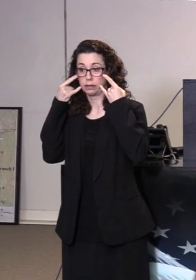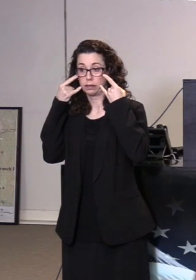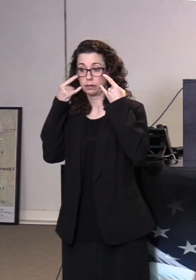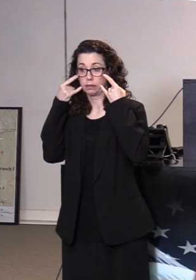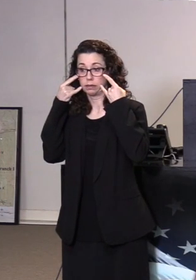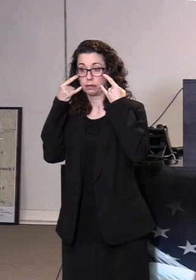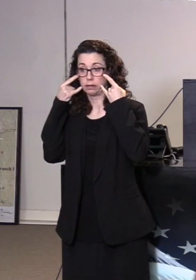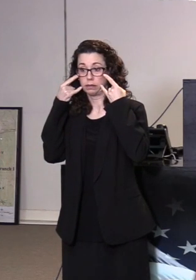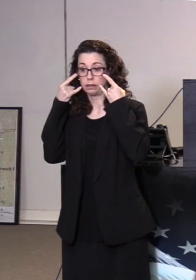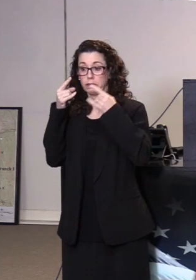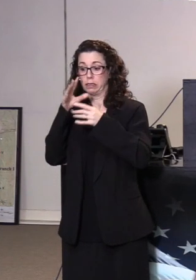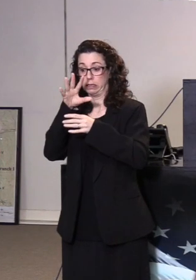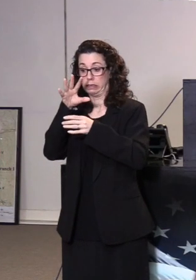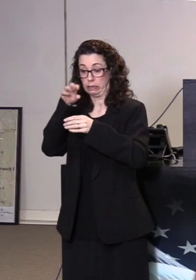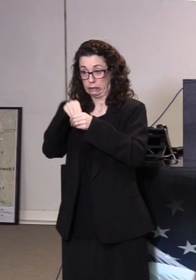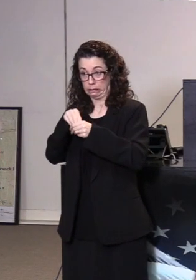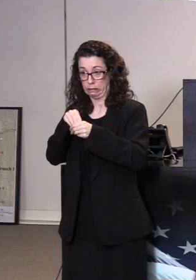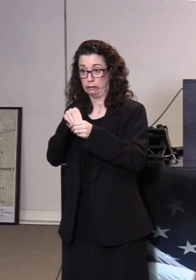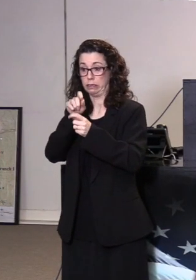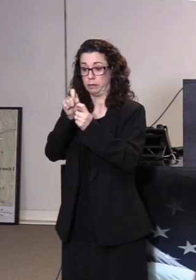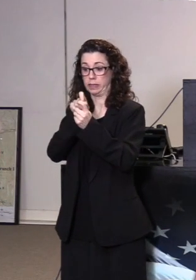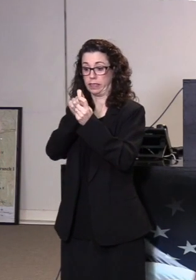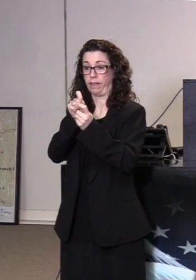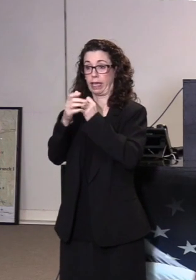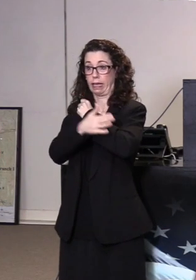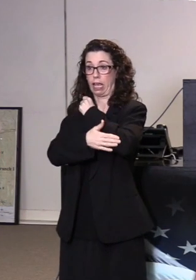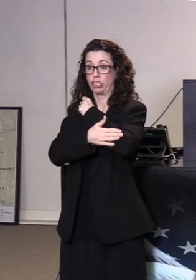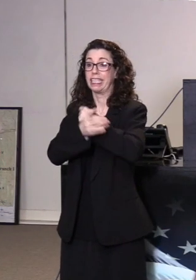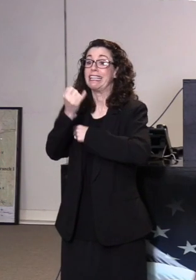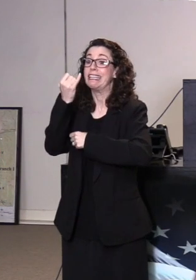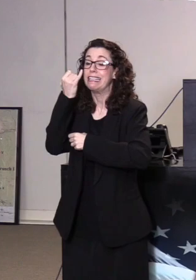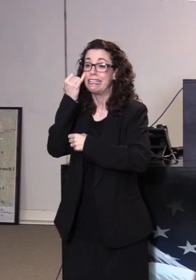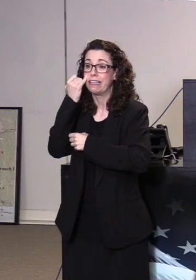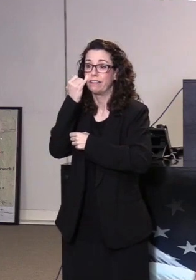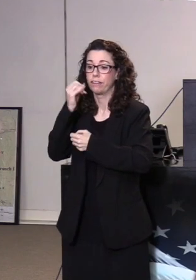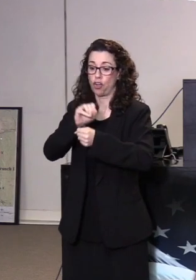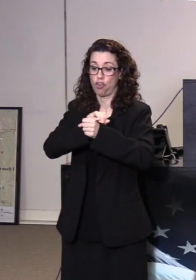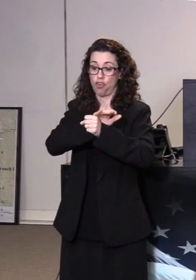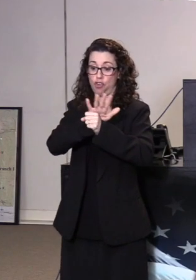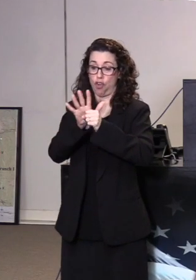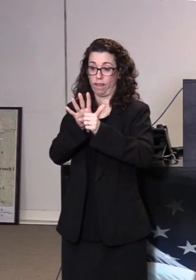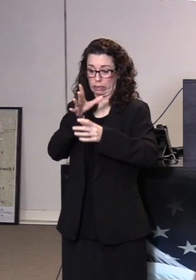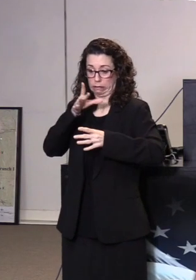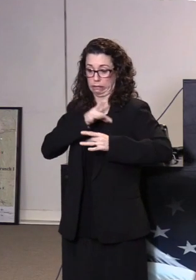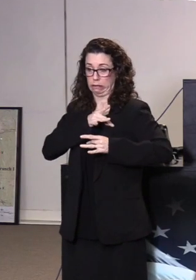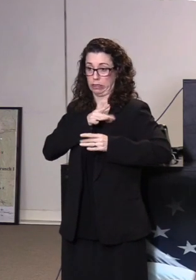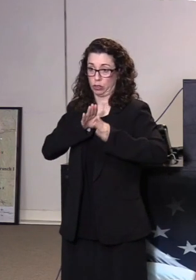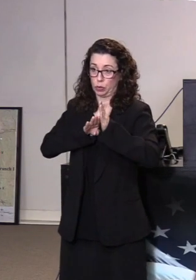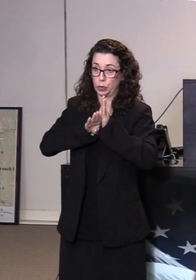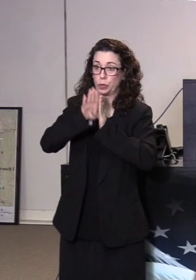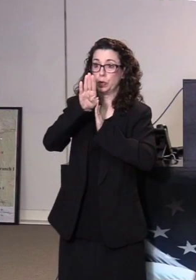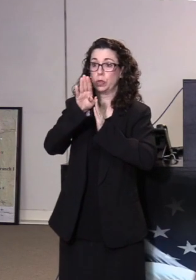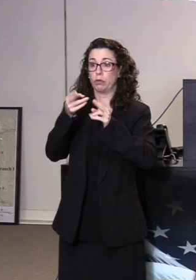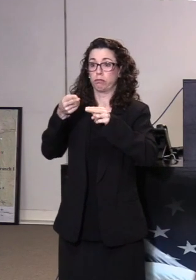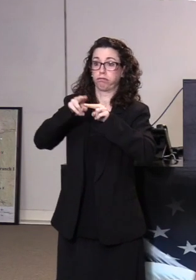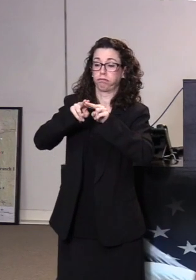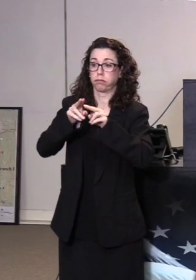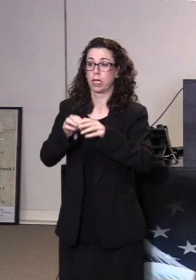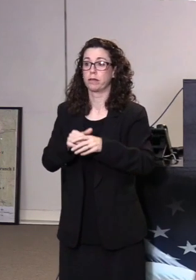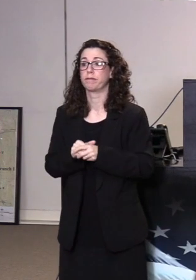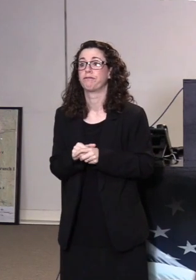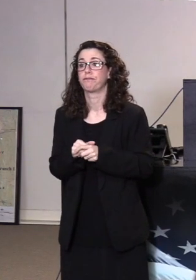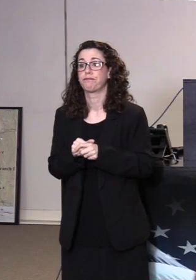within respective counties if the numbers of COVID cases rise substantially. I want to give you just a brief